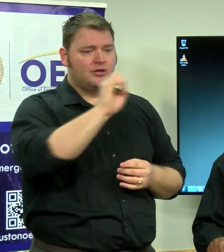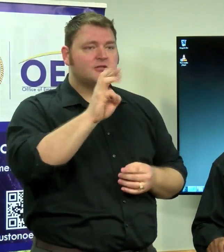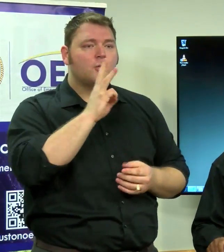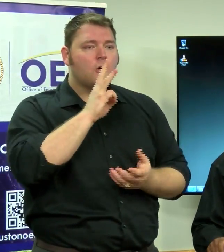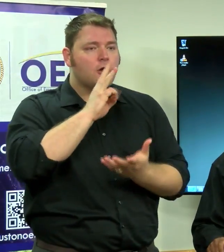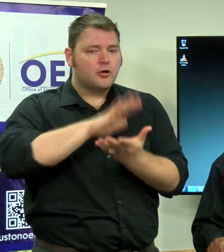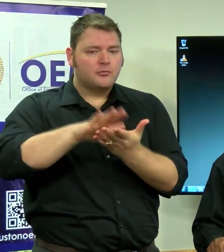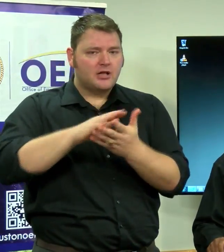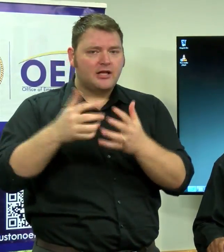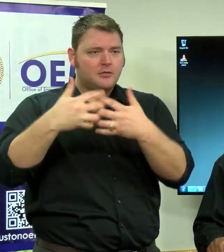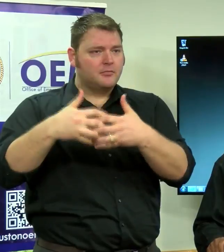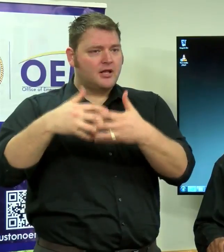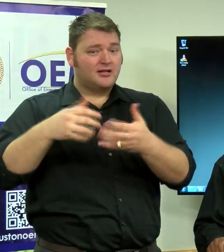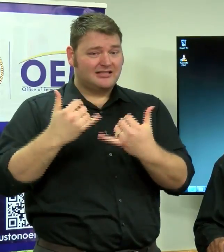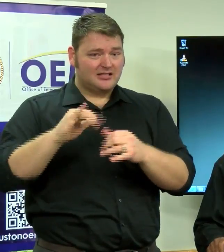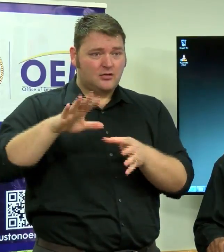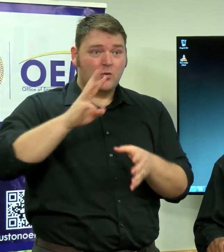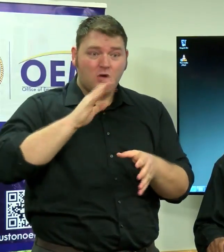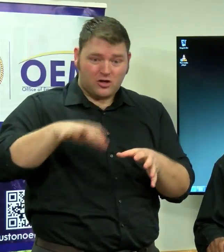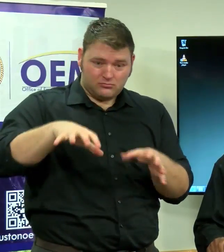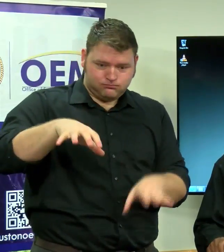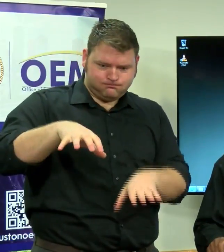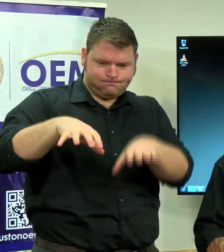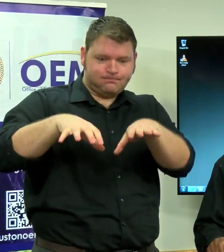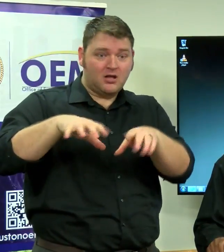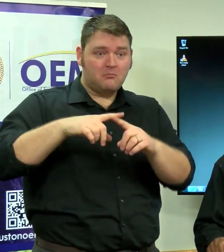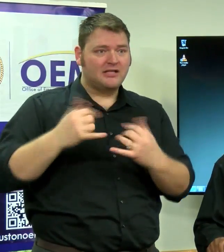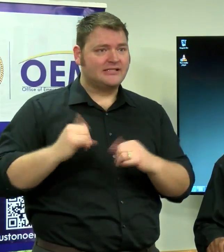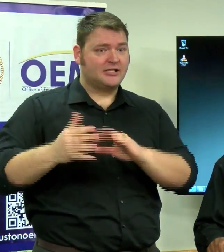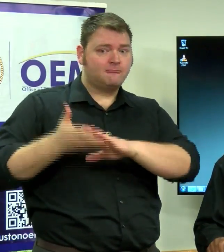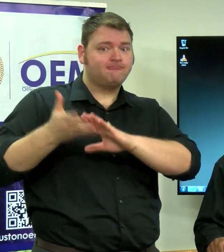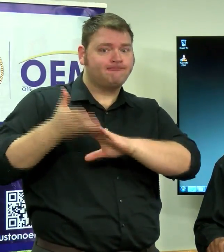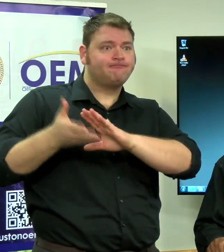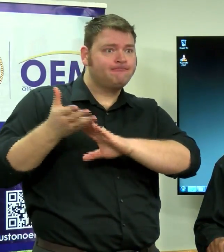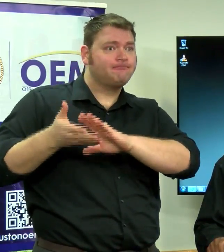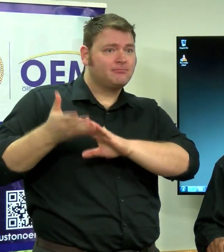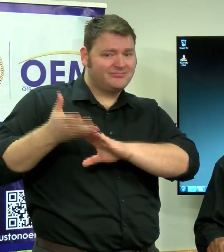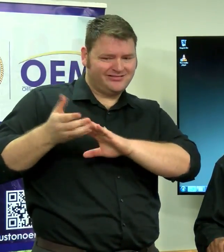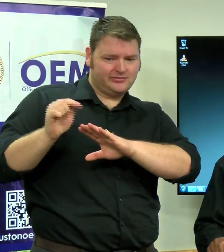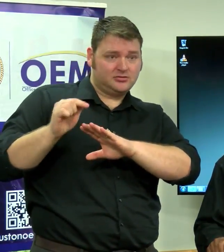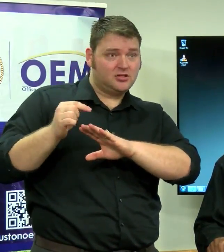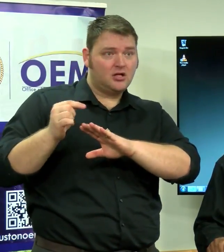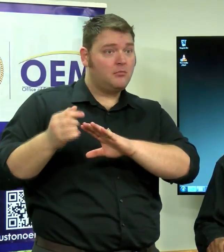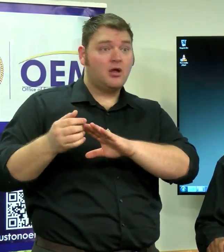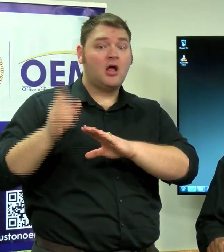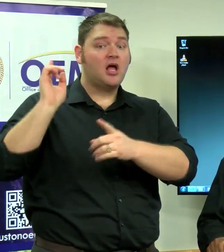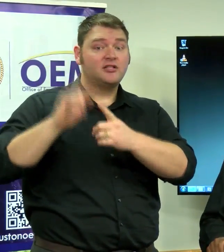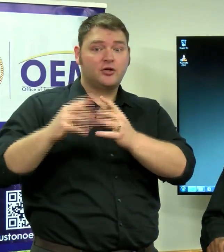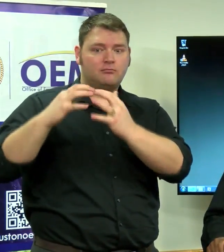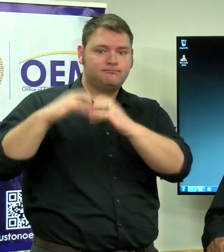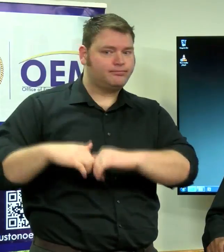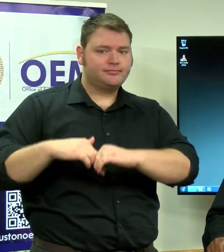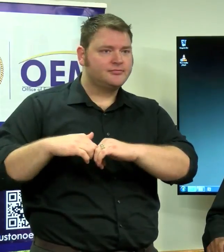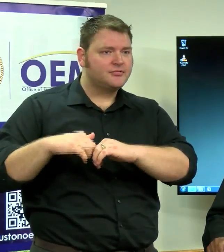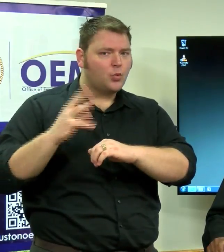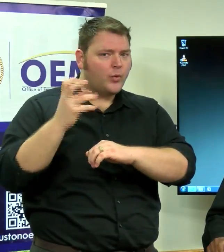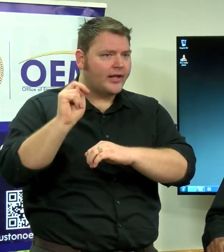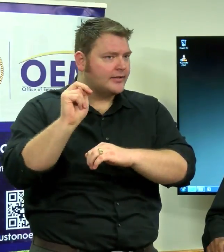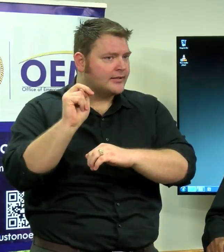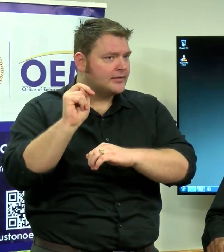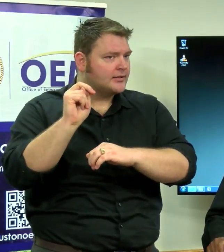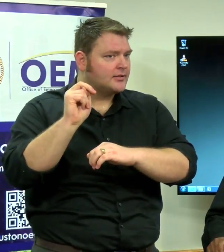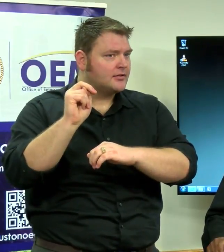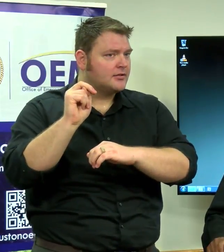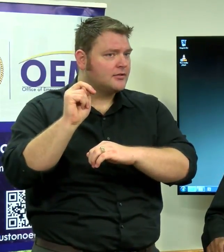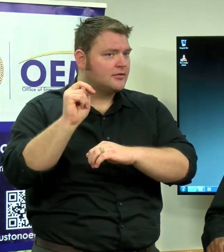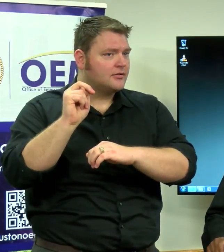still operating. At what point is it no longer able to operate? And that's the city's largest plant, right? So like, what's the impact if